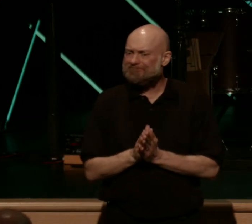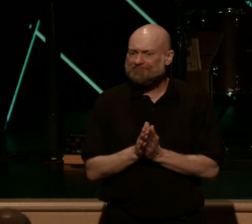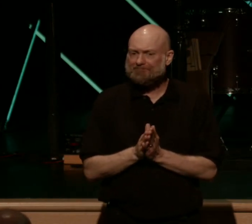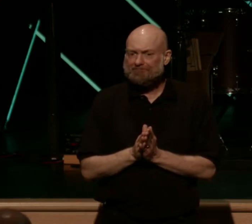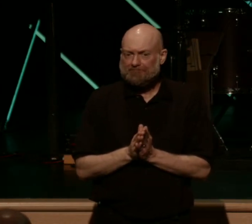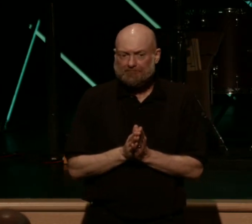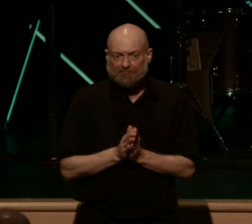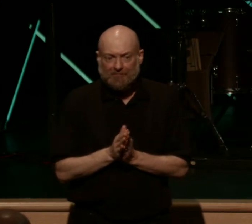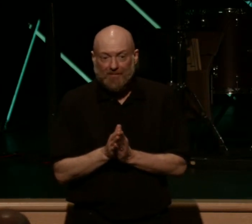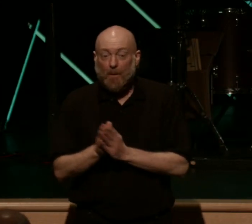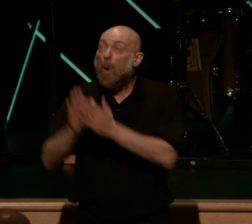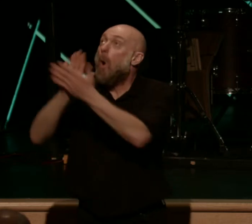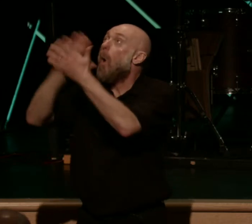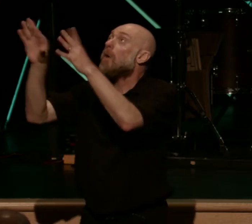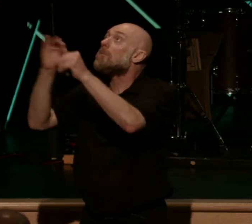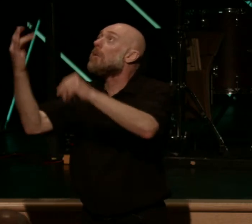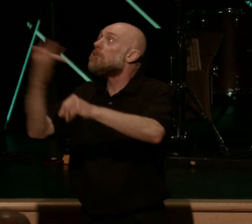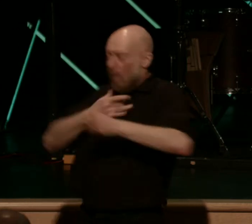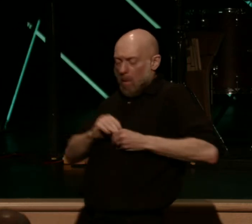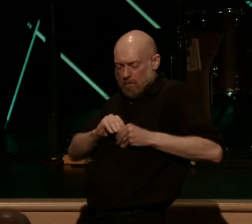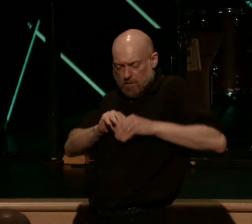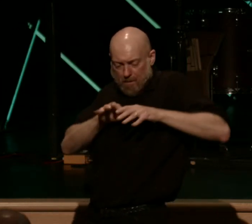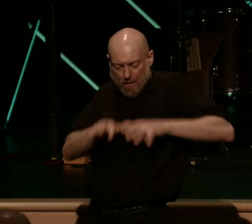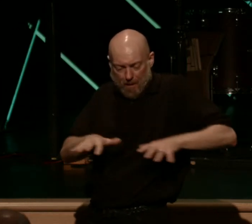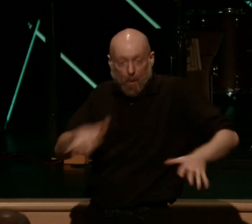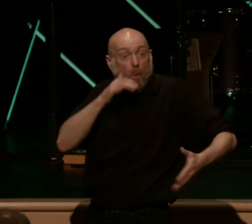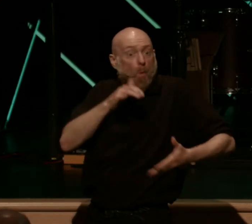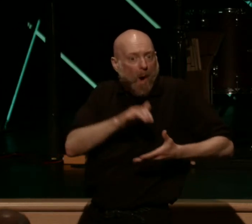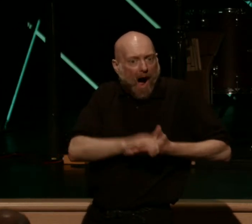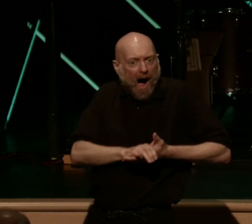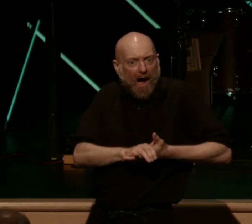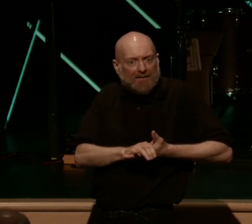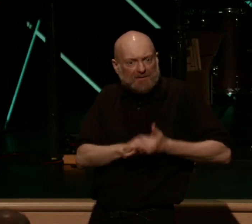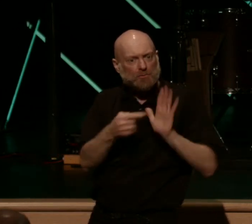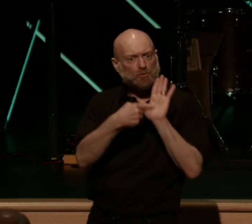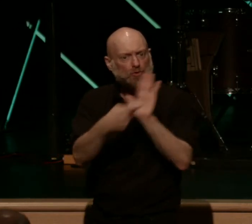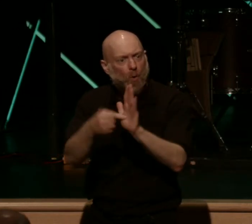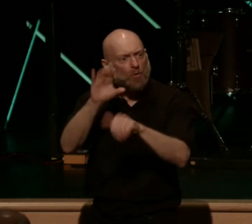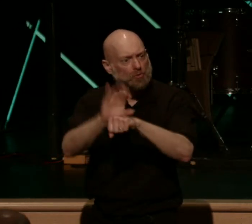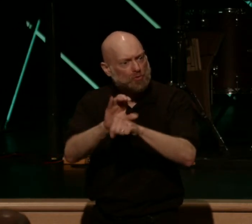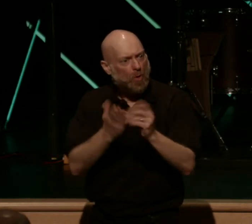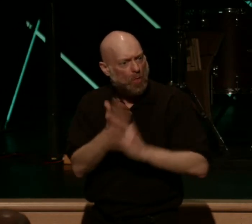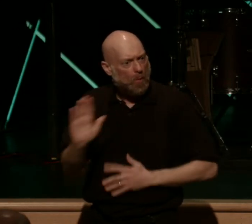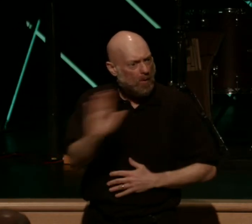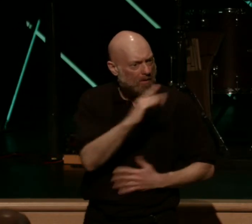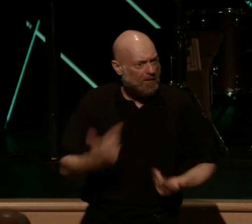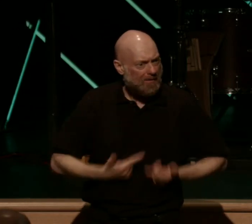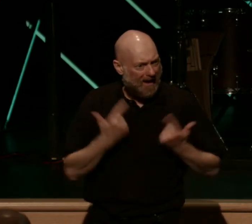The overflow of the Spirit's filling is wives who portray the church.